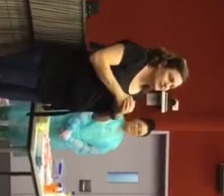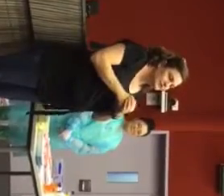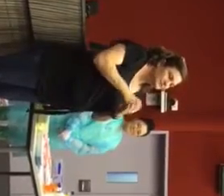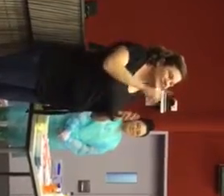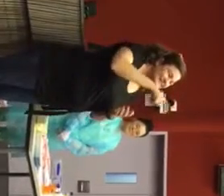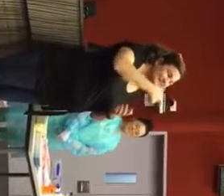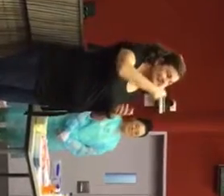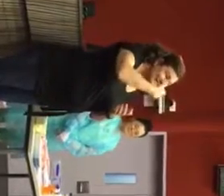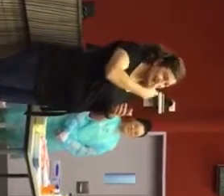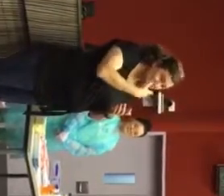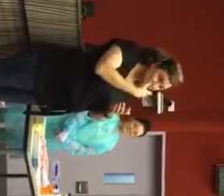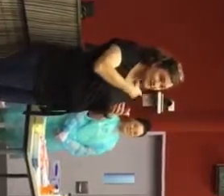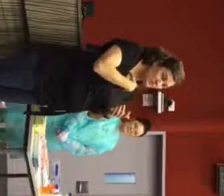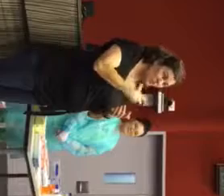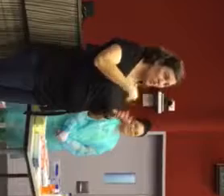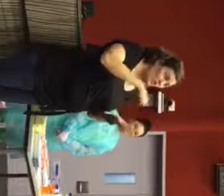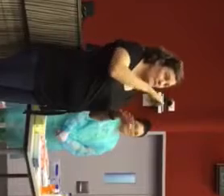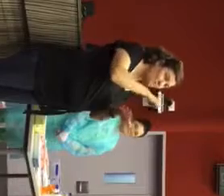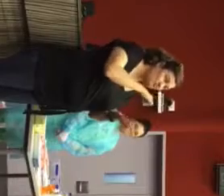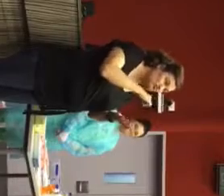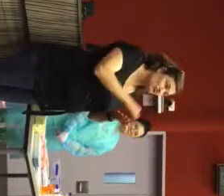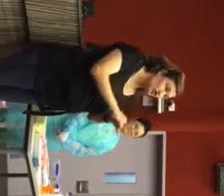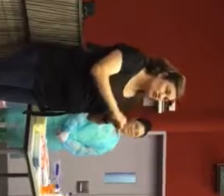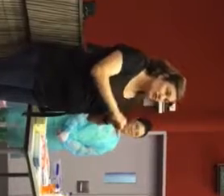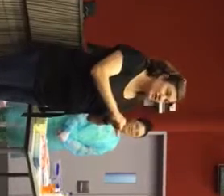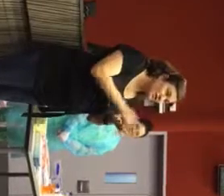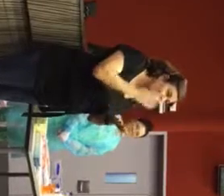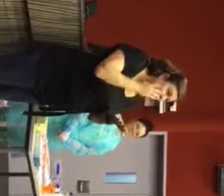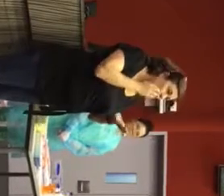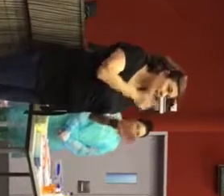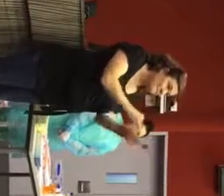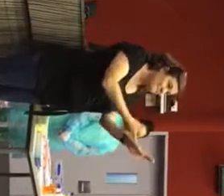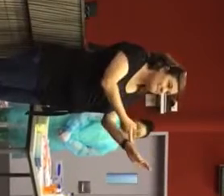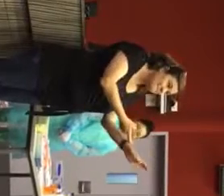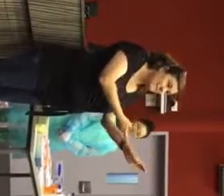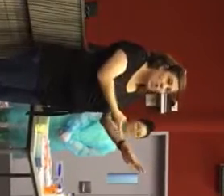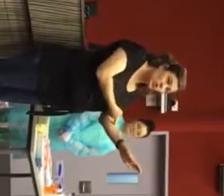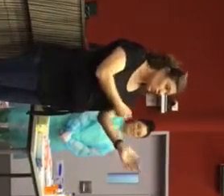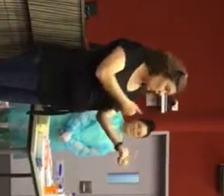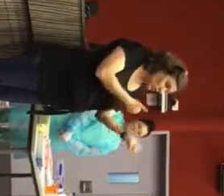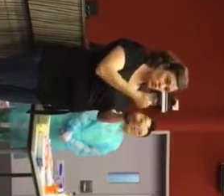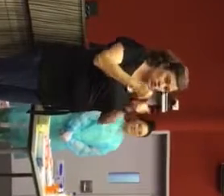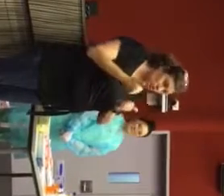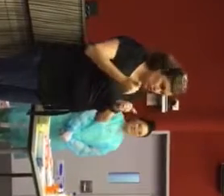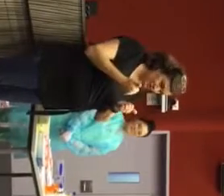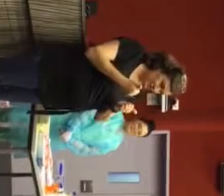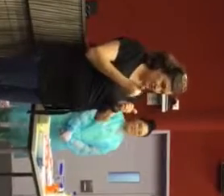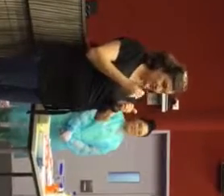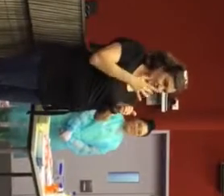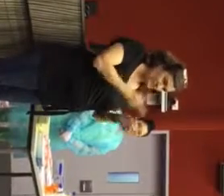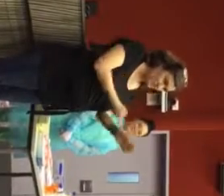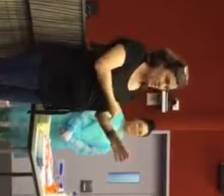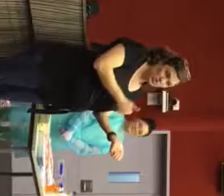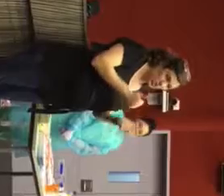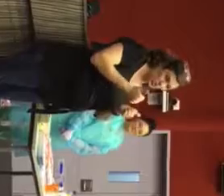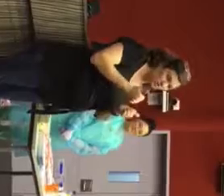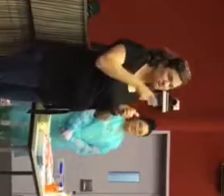I feel, are a more appropriate alternative when the bone levels are not as ideal as we'd like them